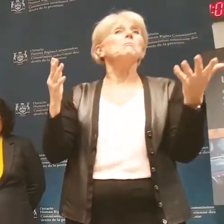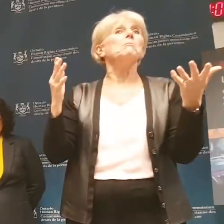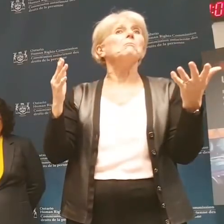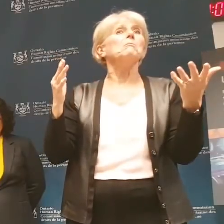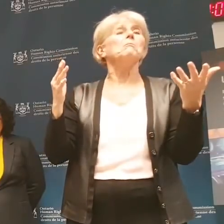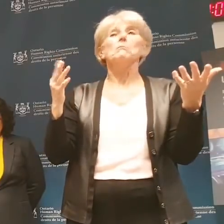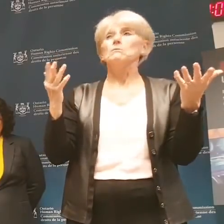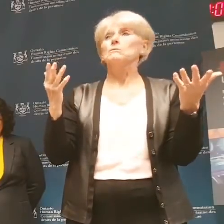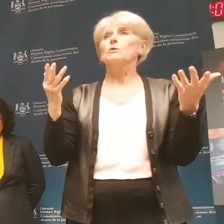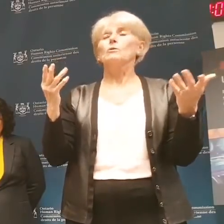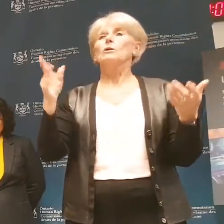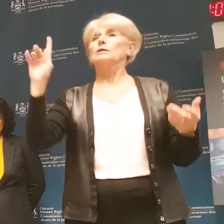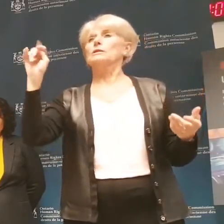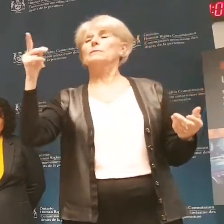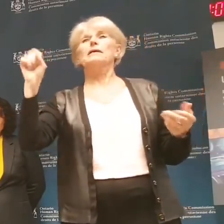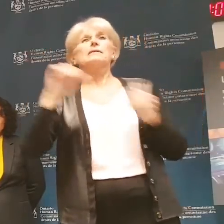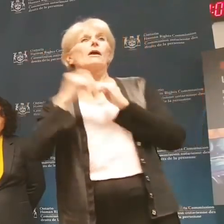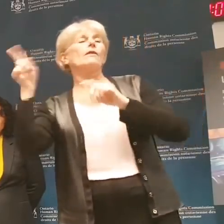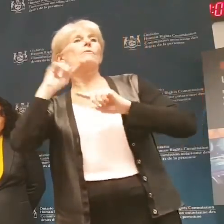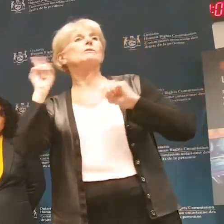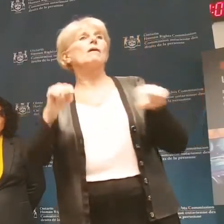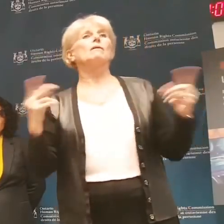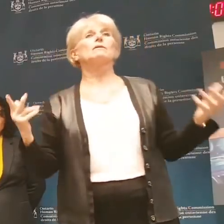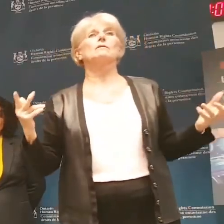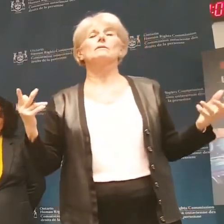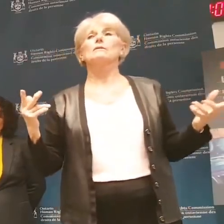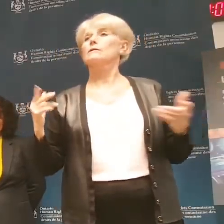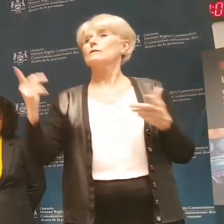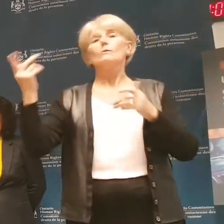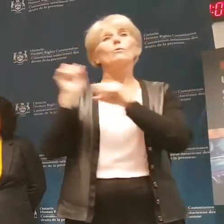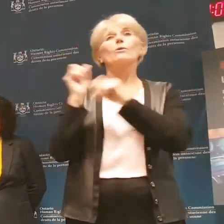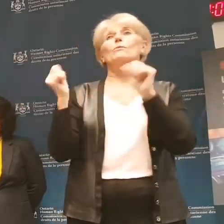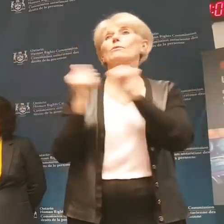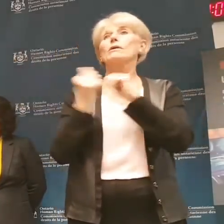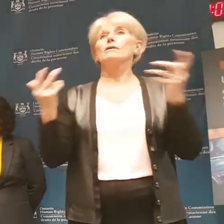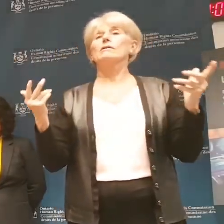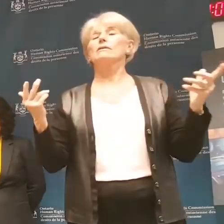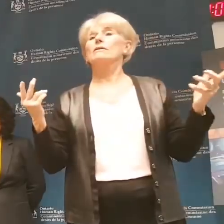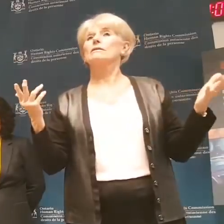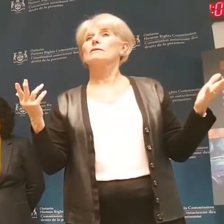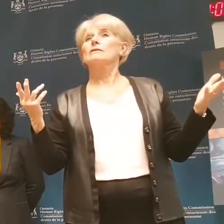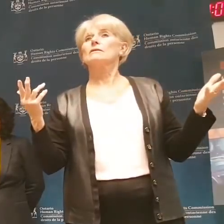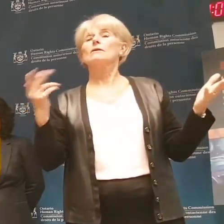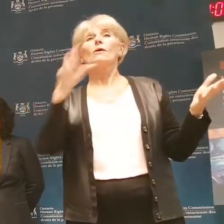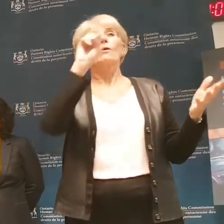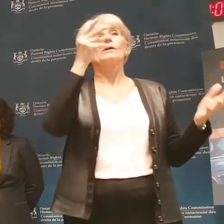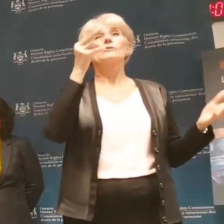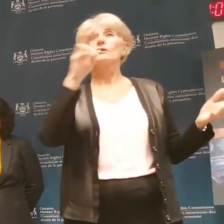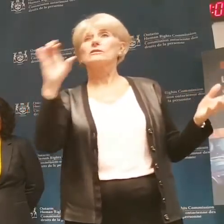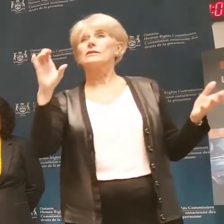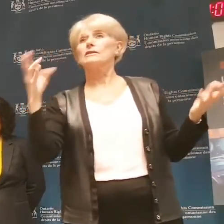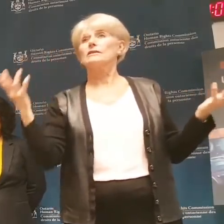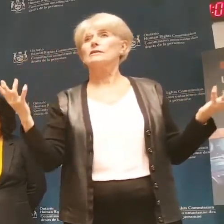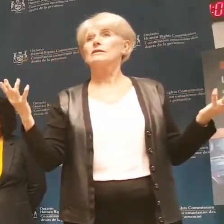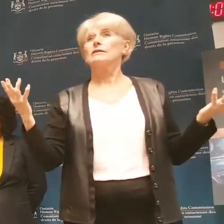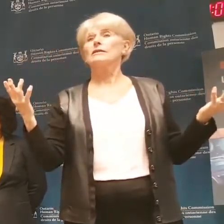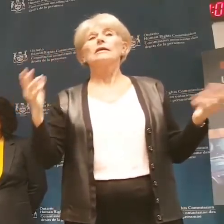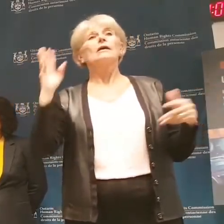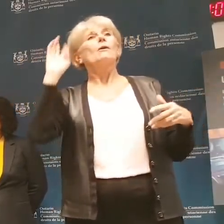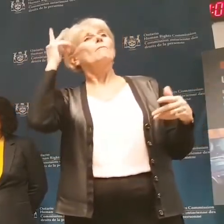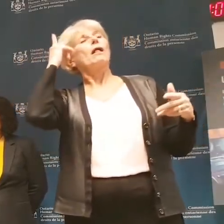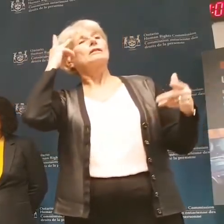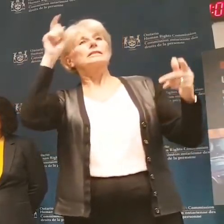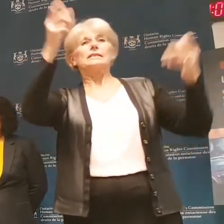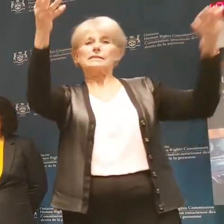how is the Toronto Police going to respond? How are they going to work with the OHRC? And how are we going to get politicians at the